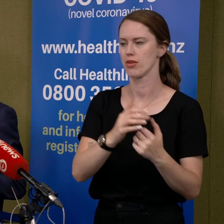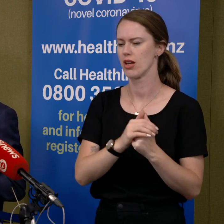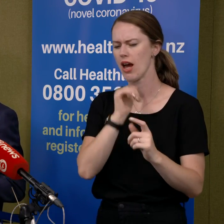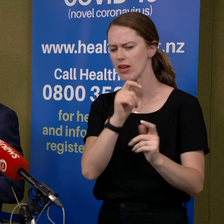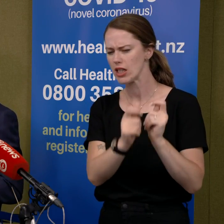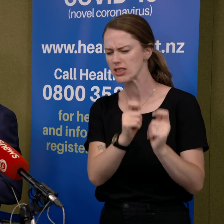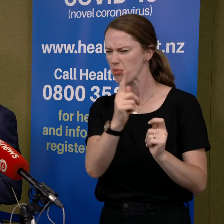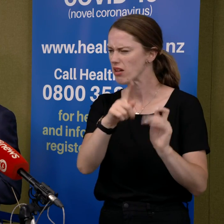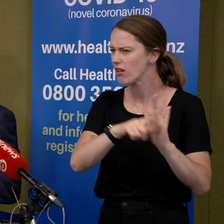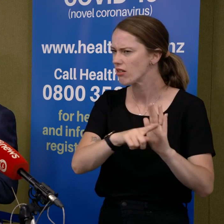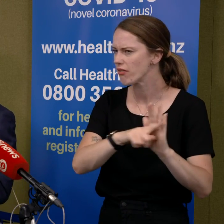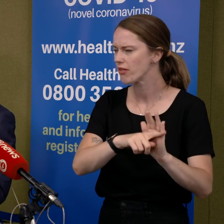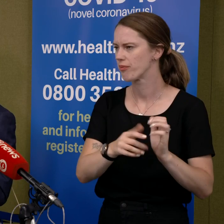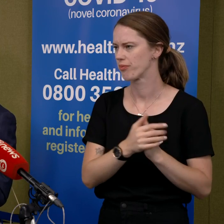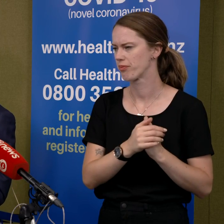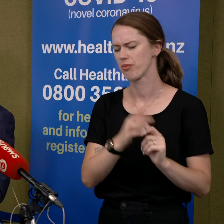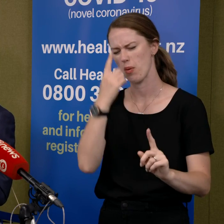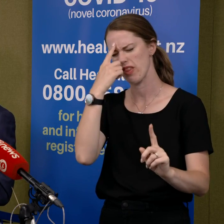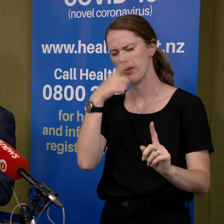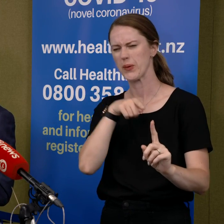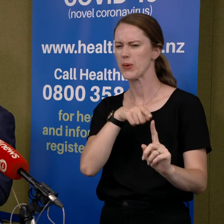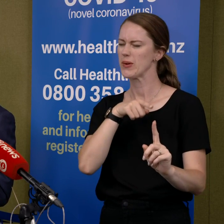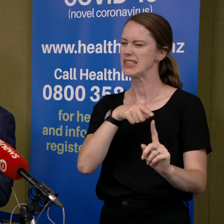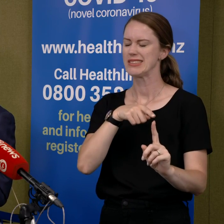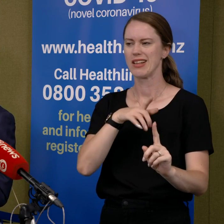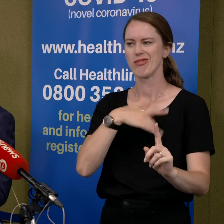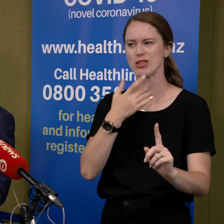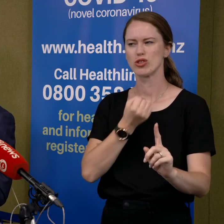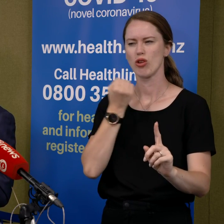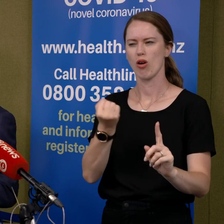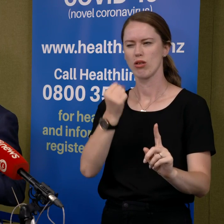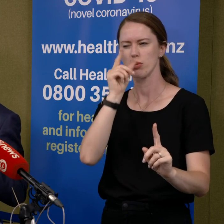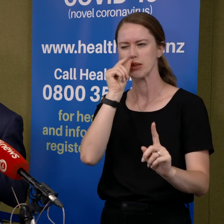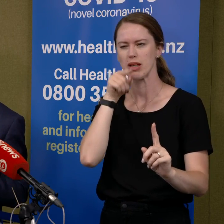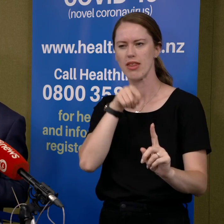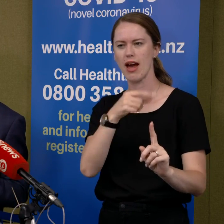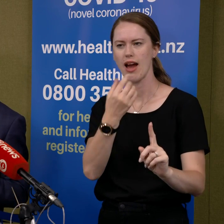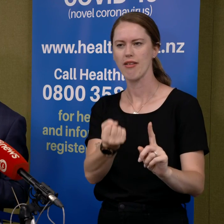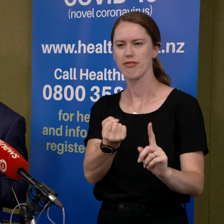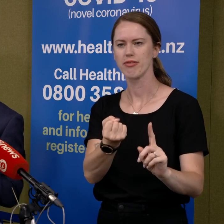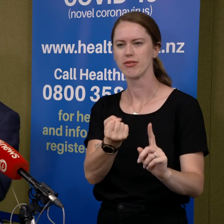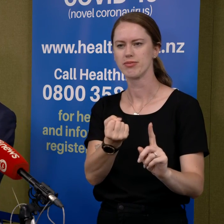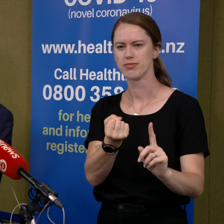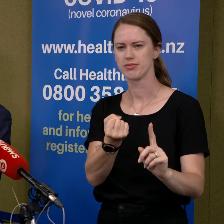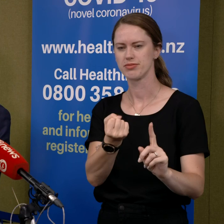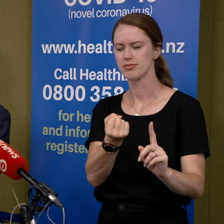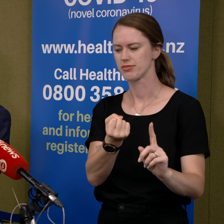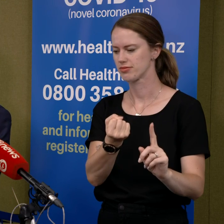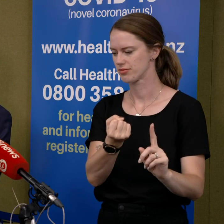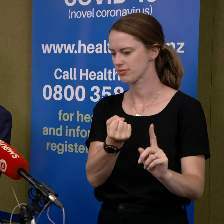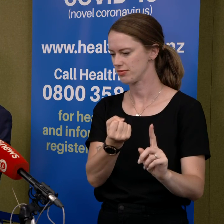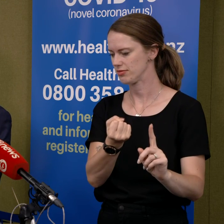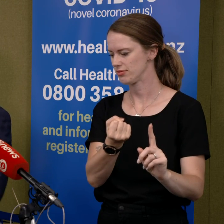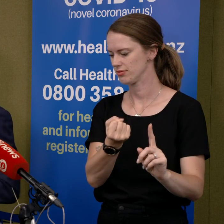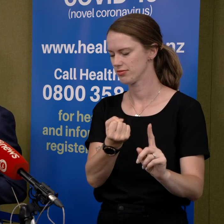If the testing is negative and we think still that there's a strong clinical suspicion based on the travel history and